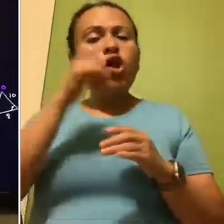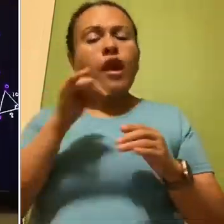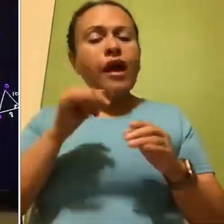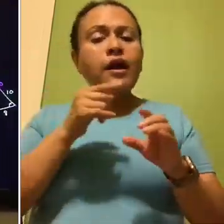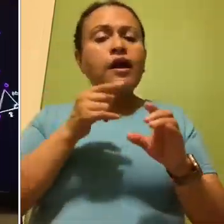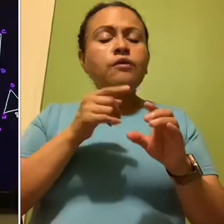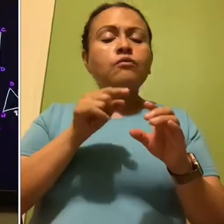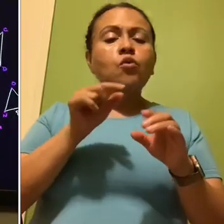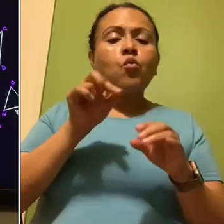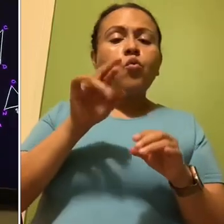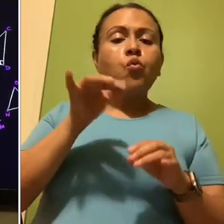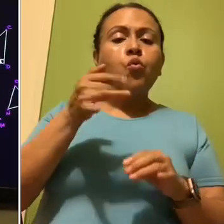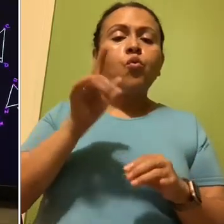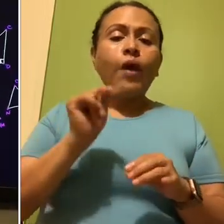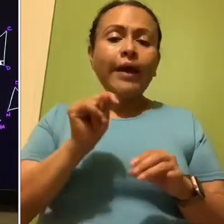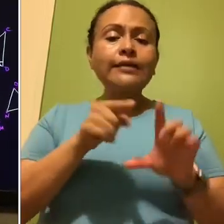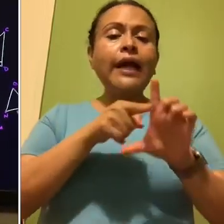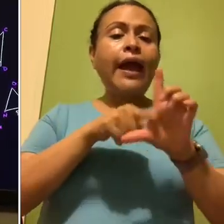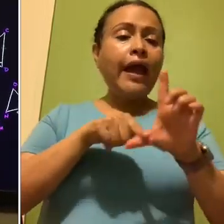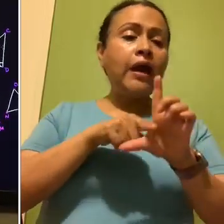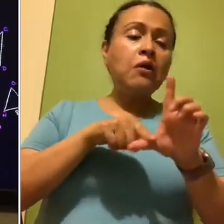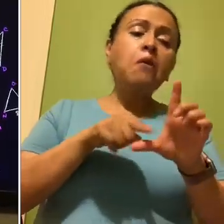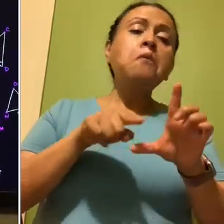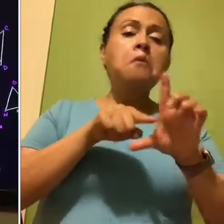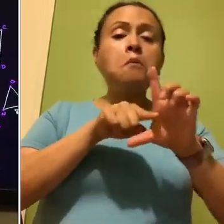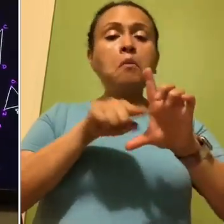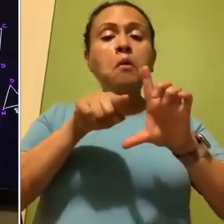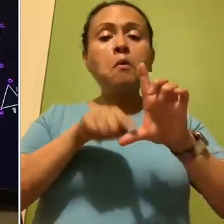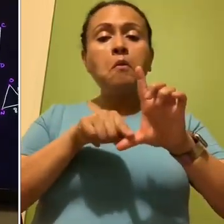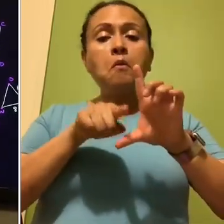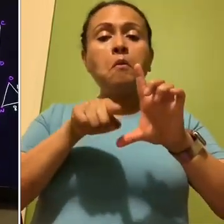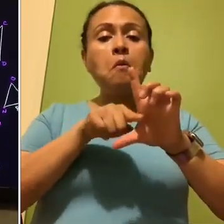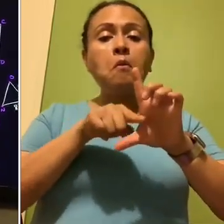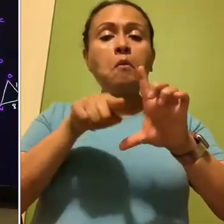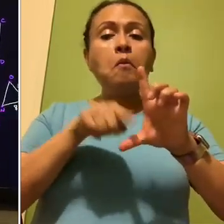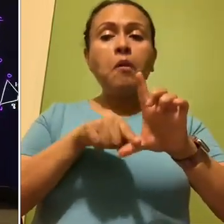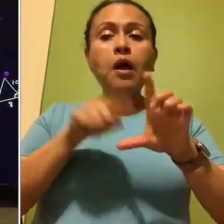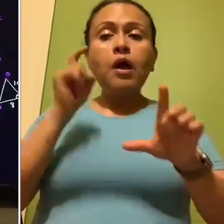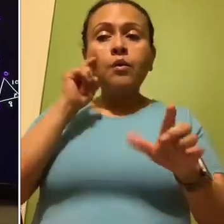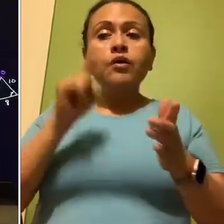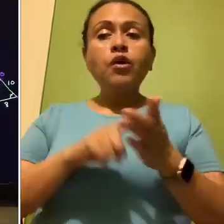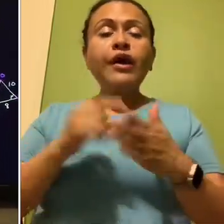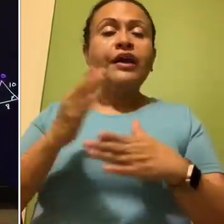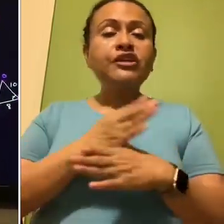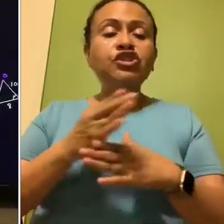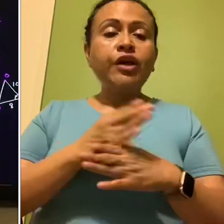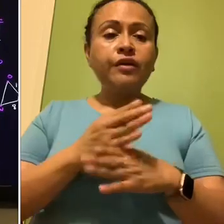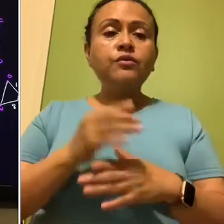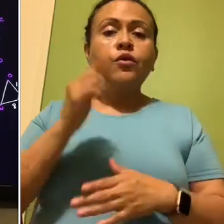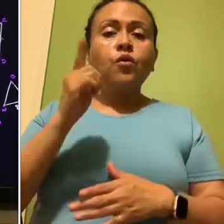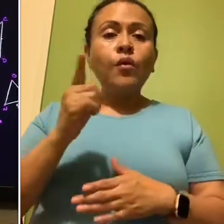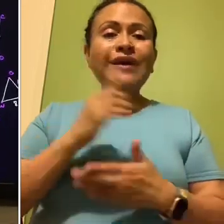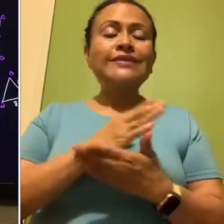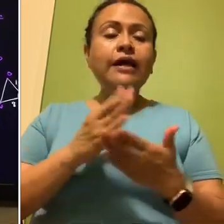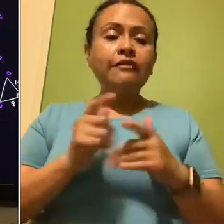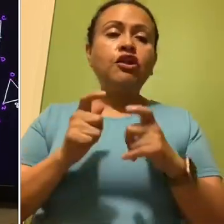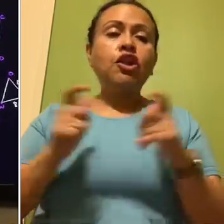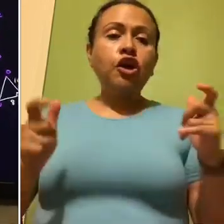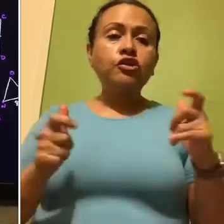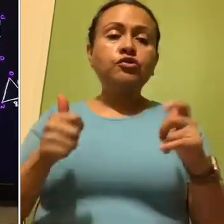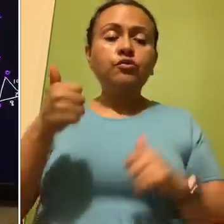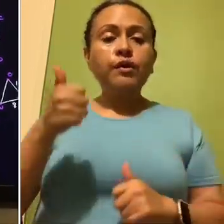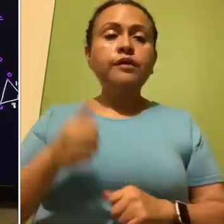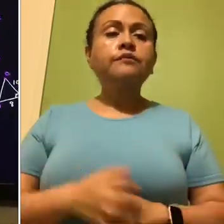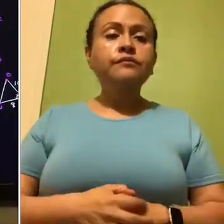this looks like a right angle, we cannot assume it. And it shares, if you look at this smaller triangle right over here, it shares one side with the